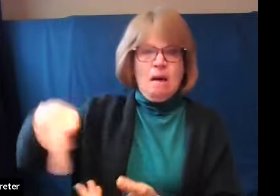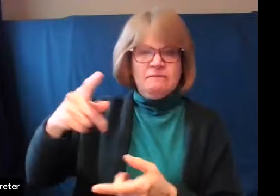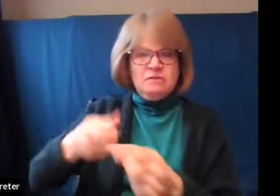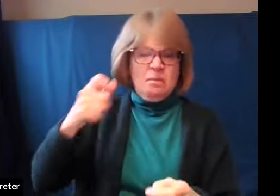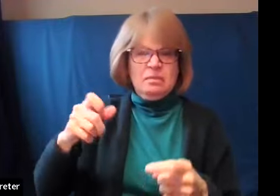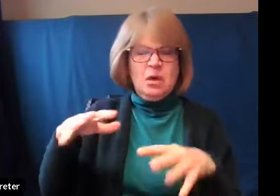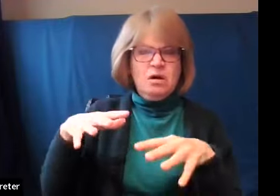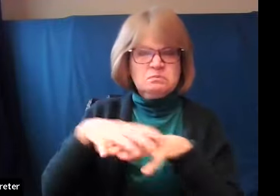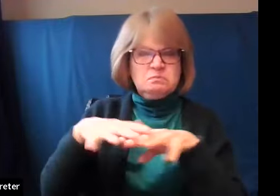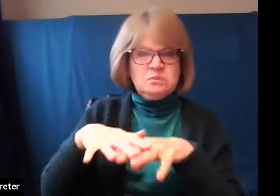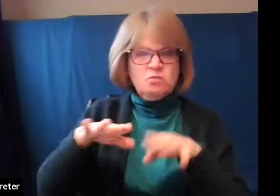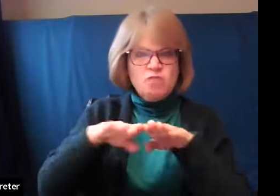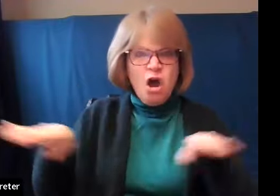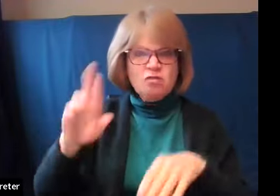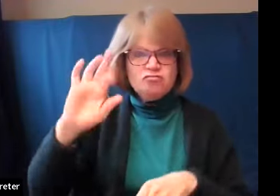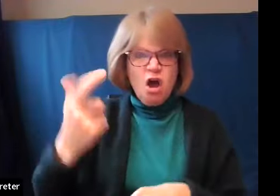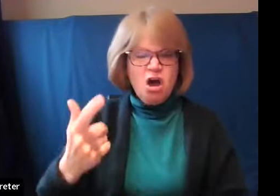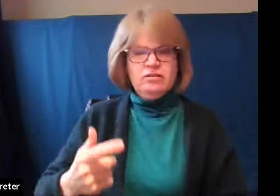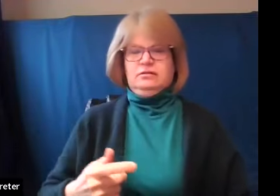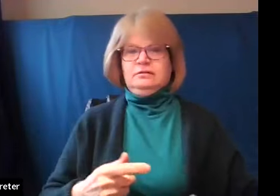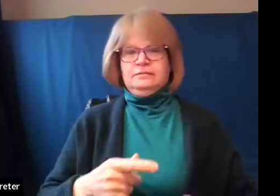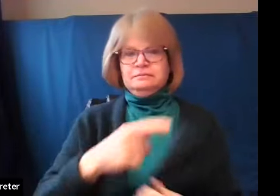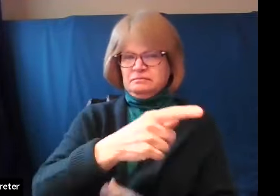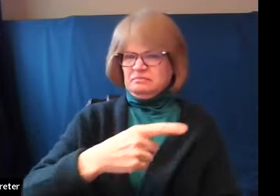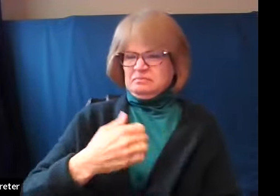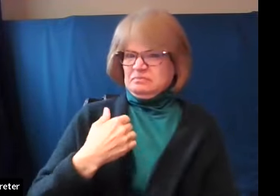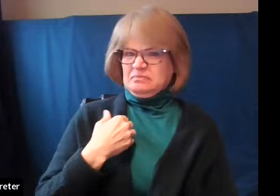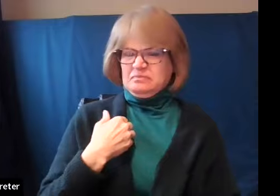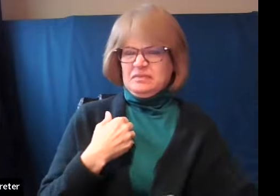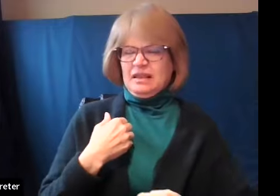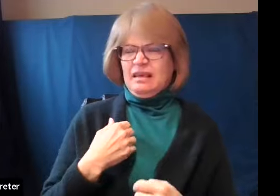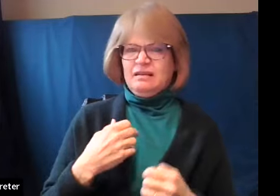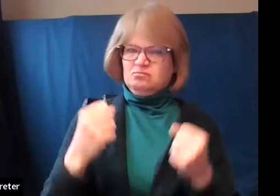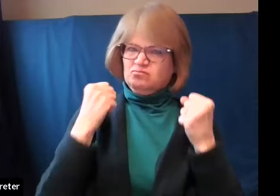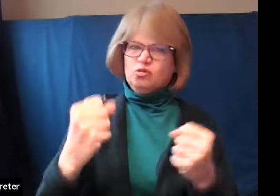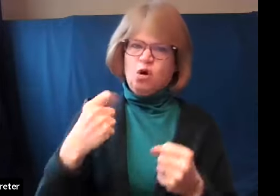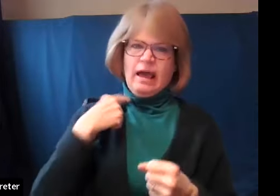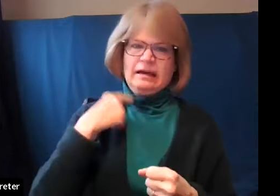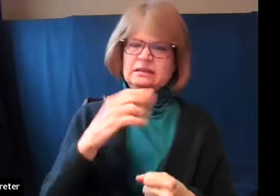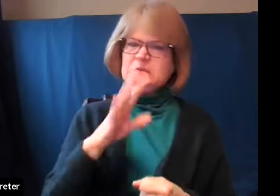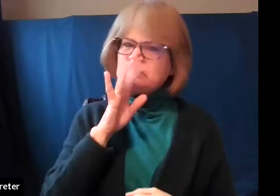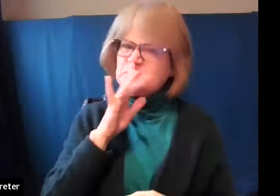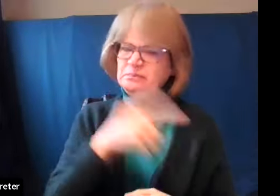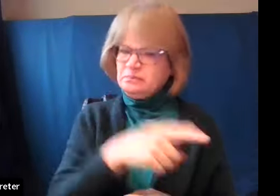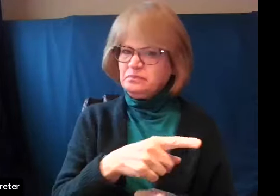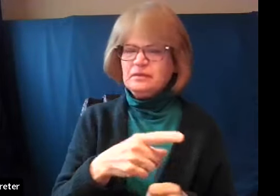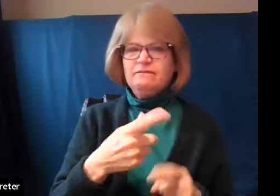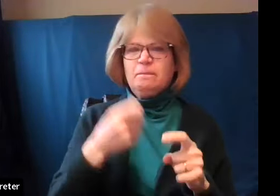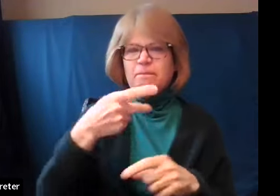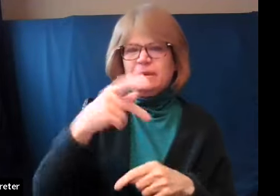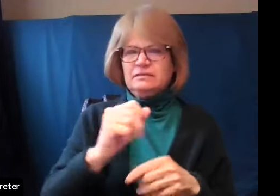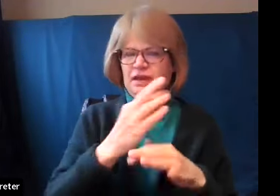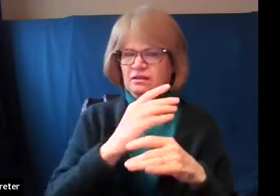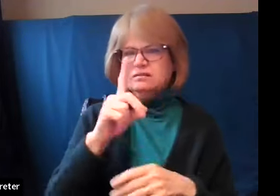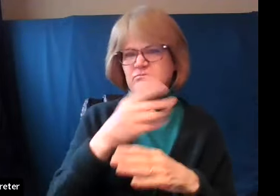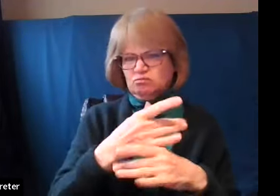Axminster weave," Irma carped in her thick accent so foreign to the Metro Philly suburbs. Irma also made it her business to keep